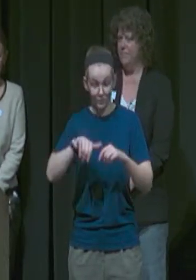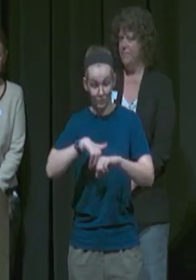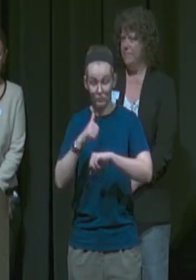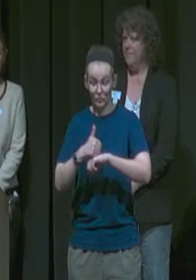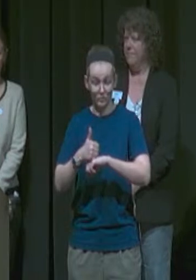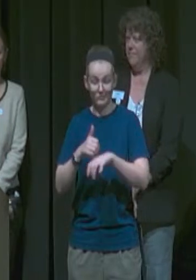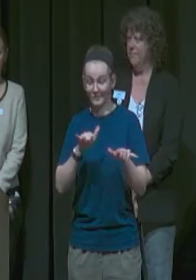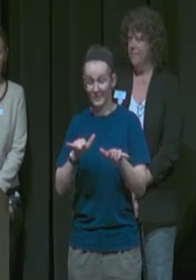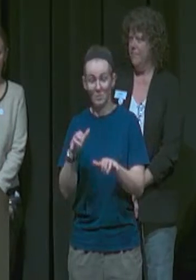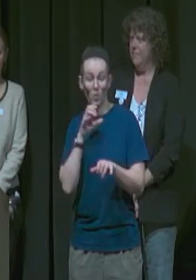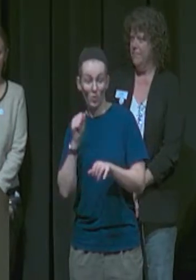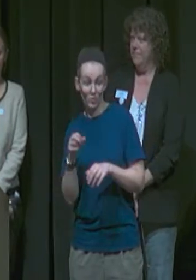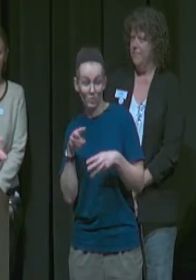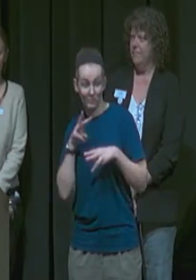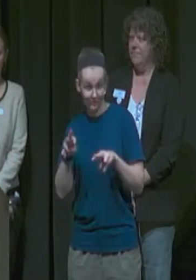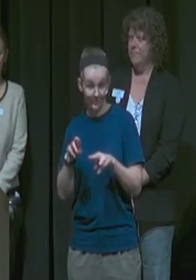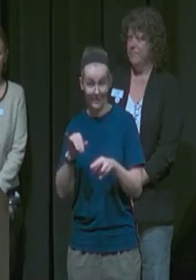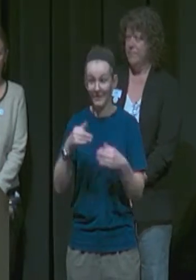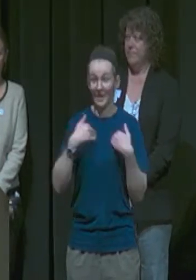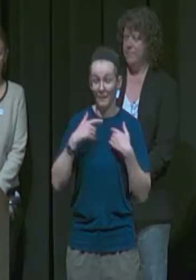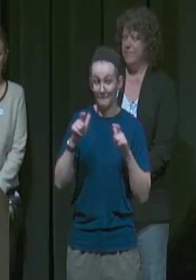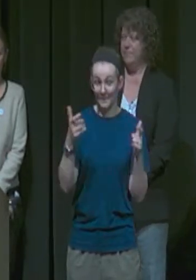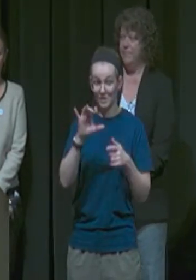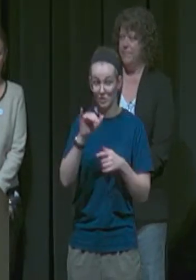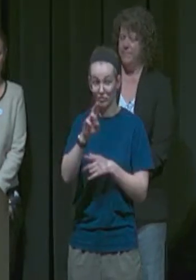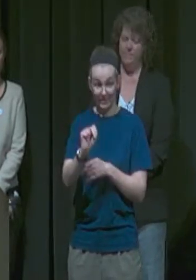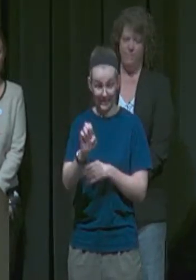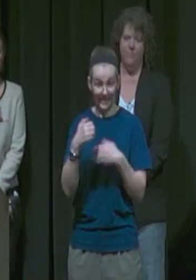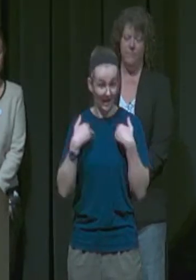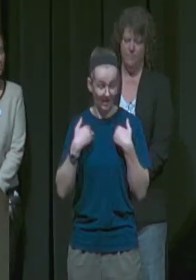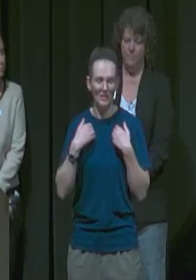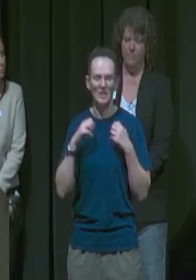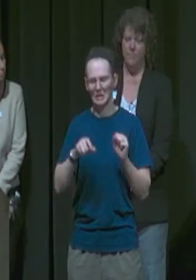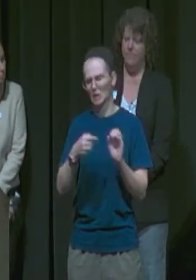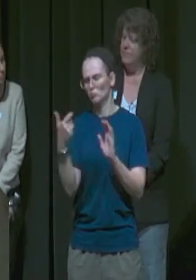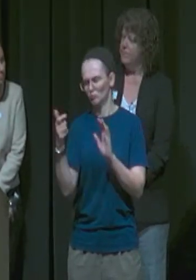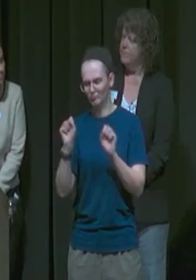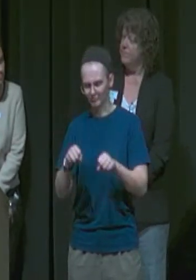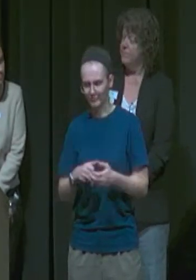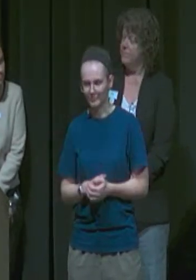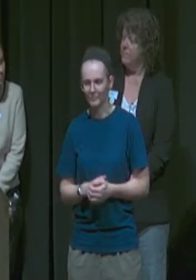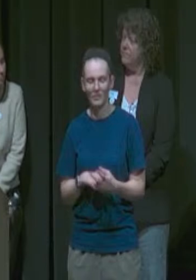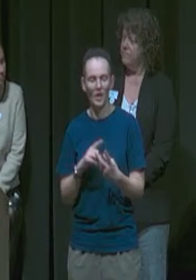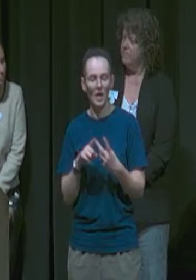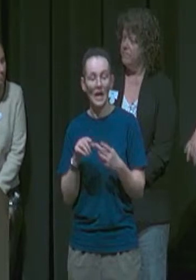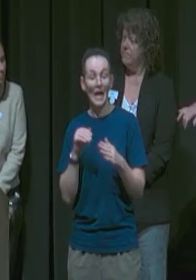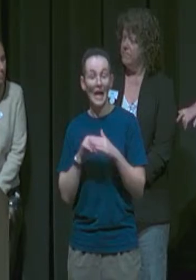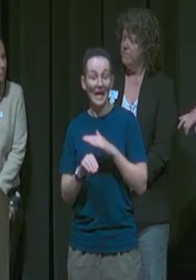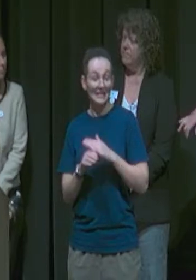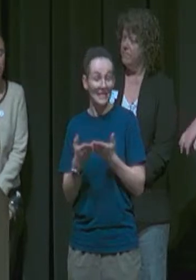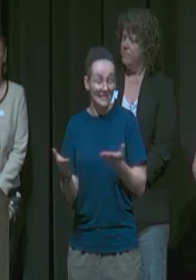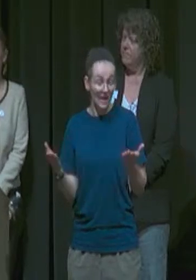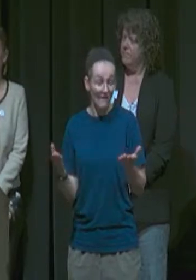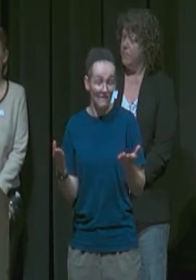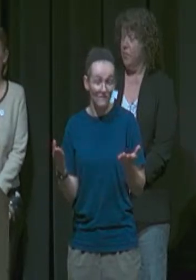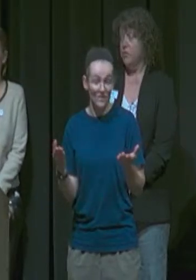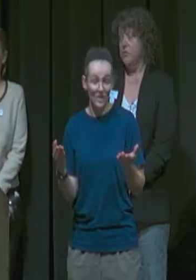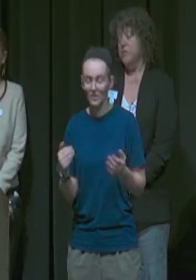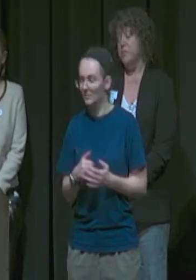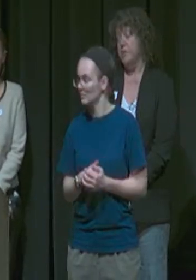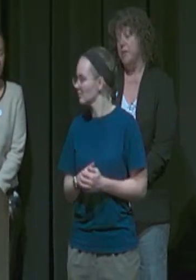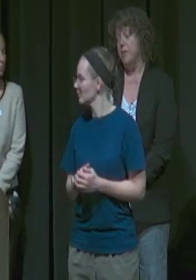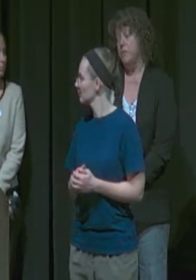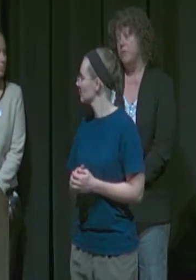river, and they have a big crane down there, they can pop it out. And then the access stuff.